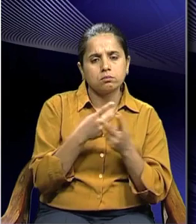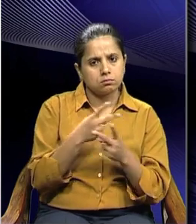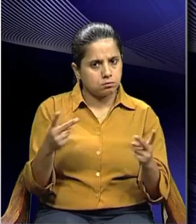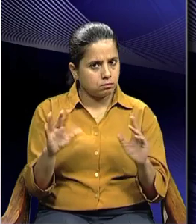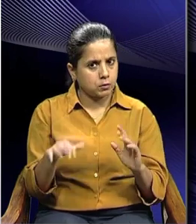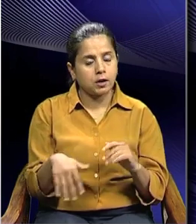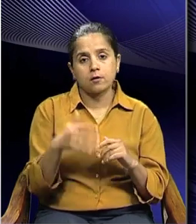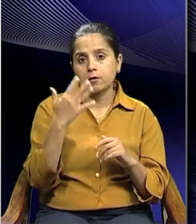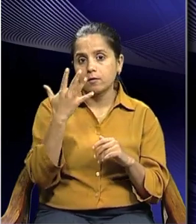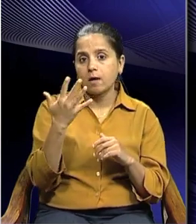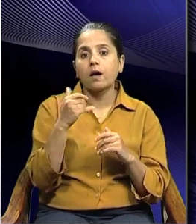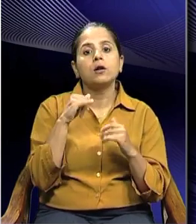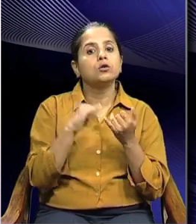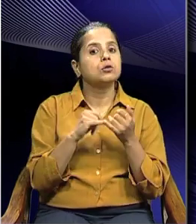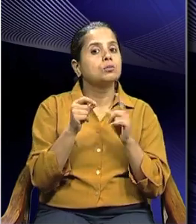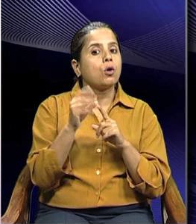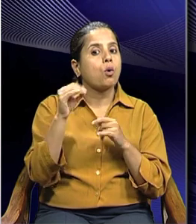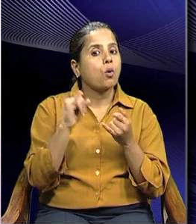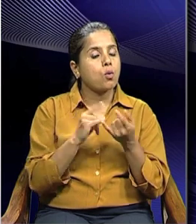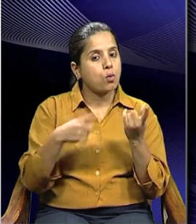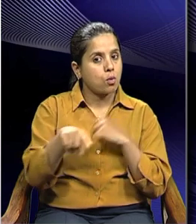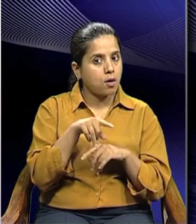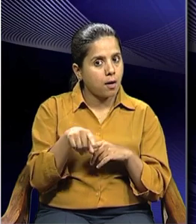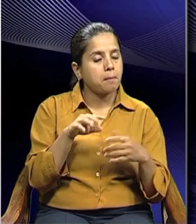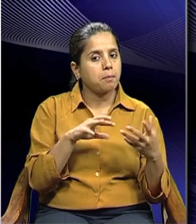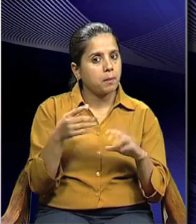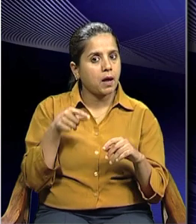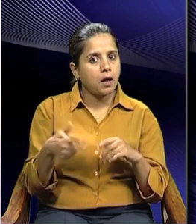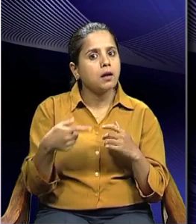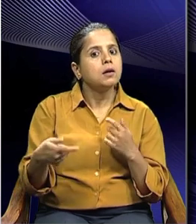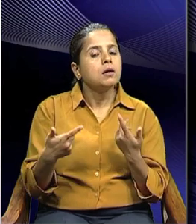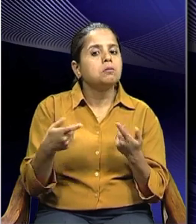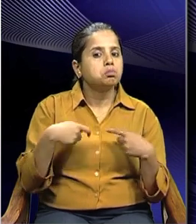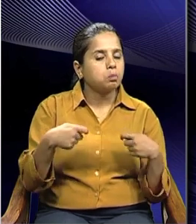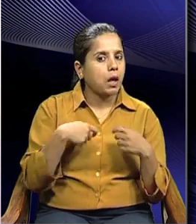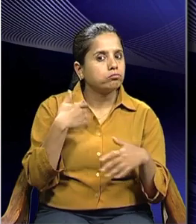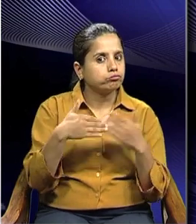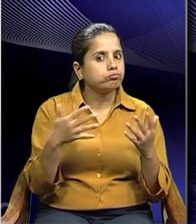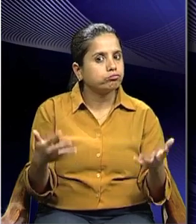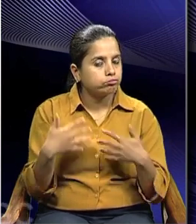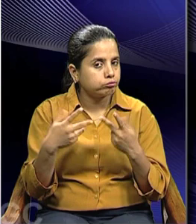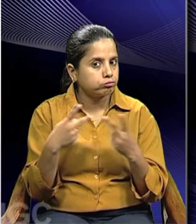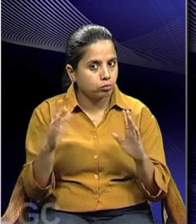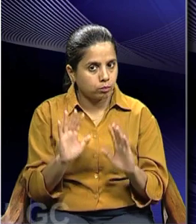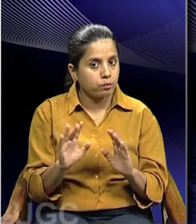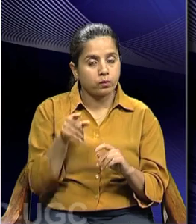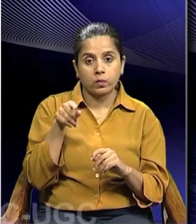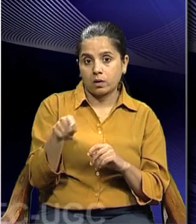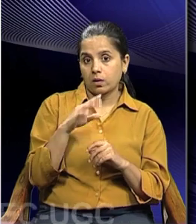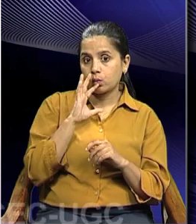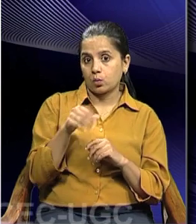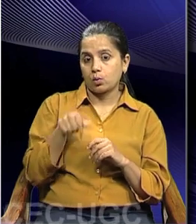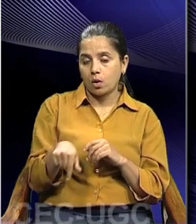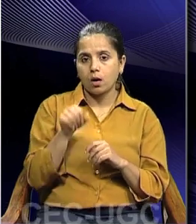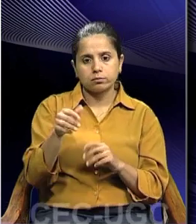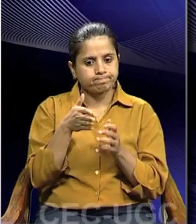these 5 spokes, they are actually making this wheel of business running, and it is actually these are the